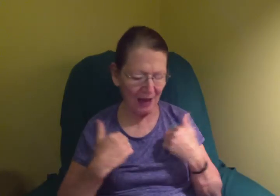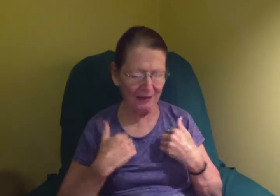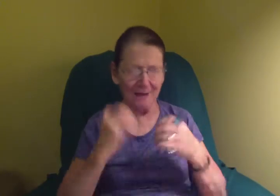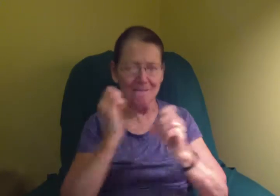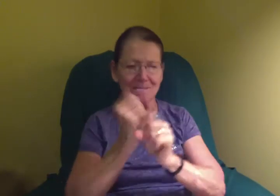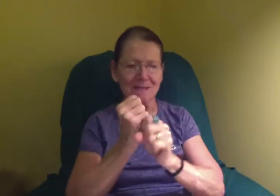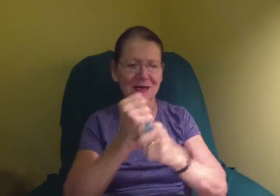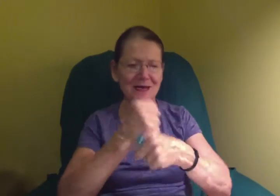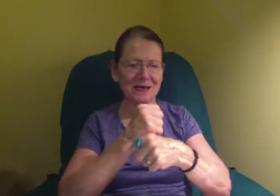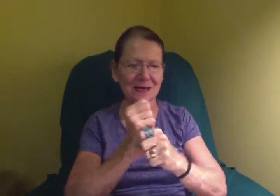Be. and,